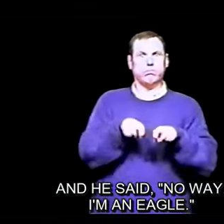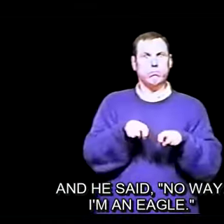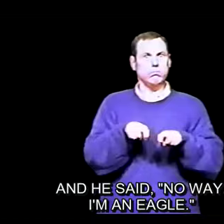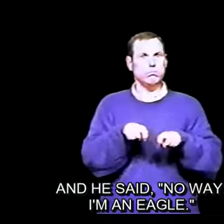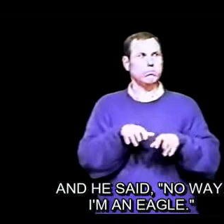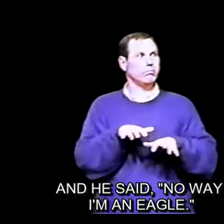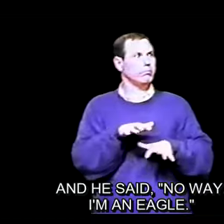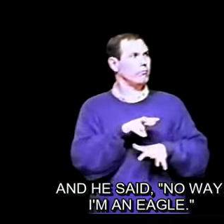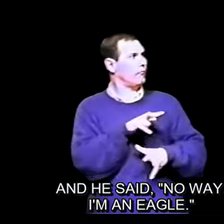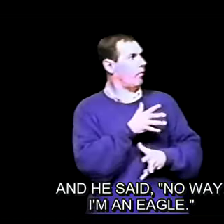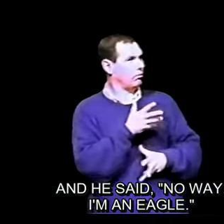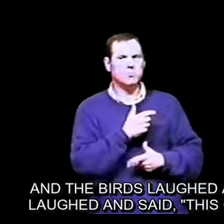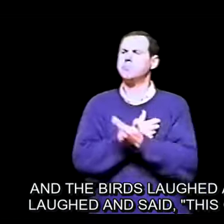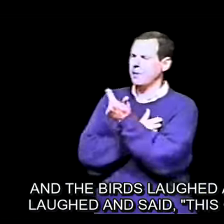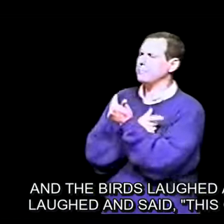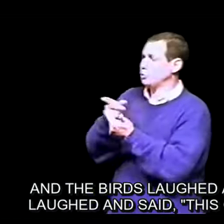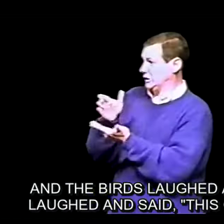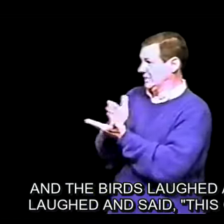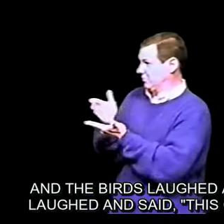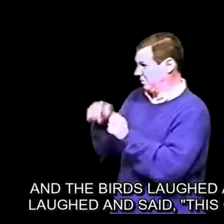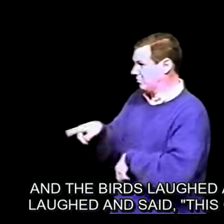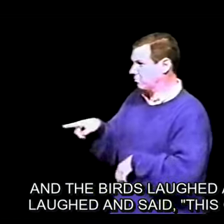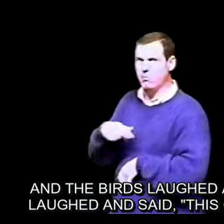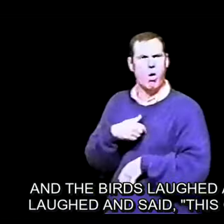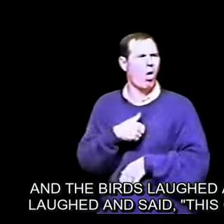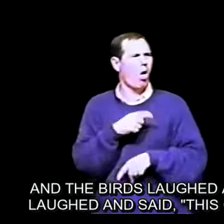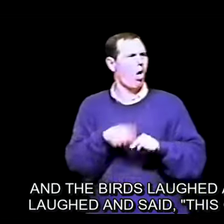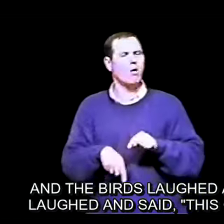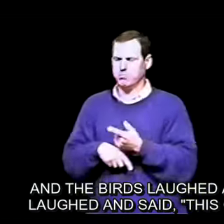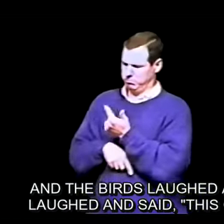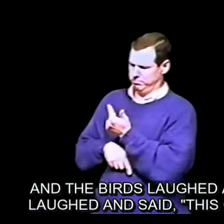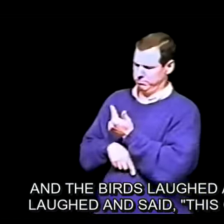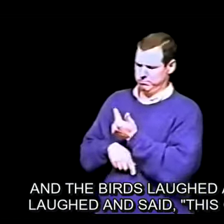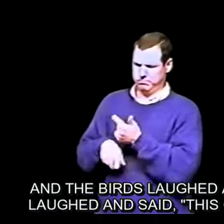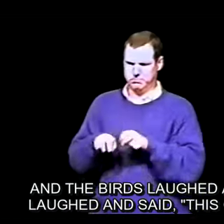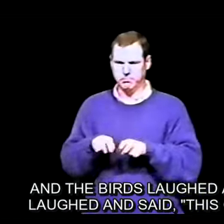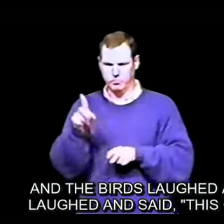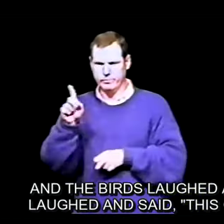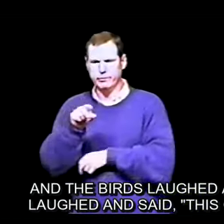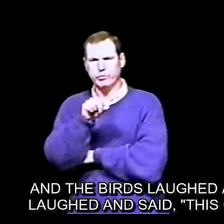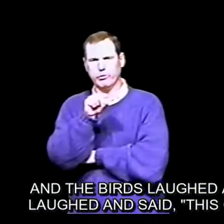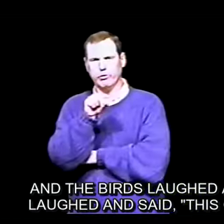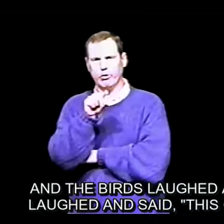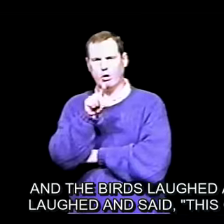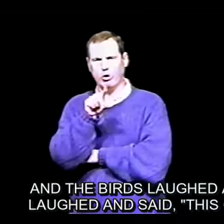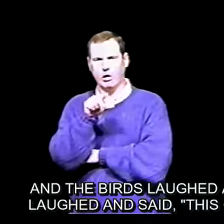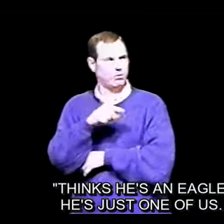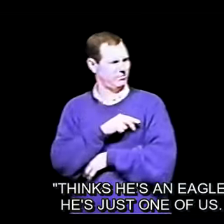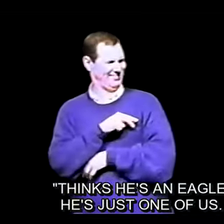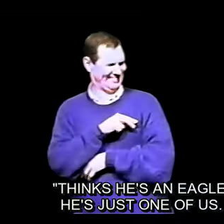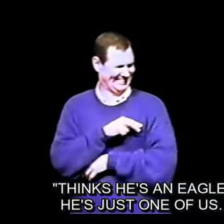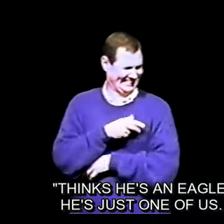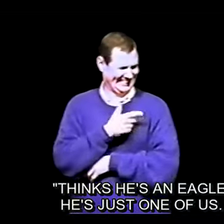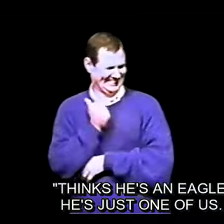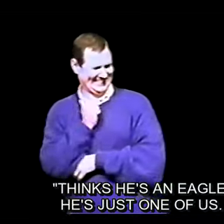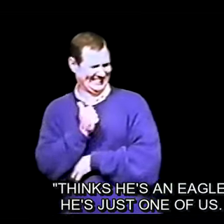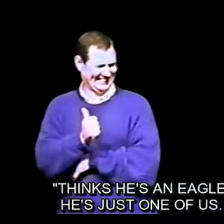eagle. And the birds laughed and said, this guy thinks he's an eagle. He's just one of